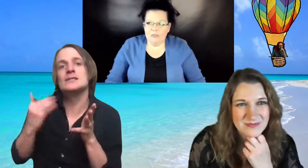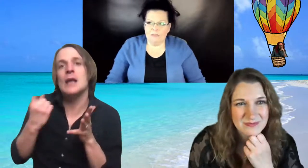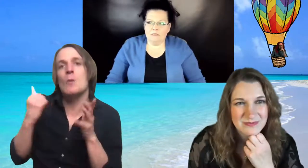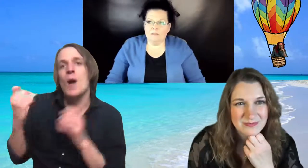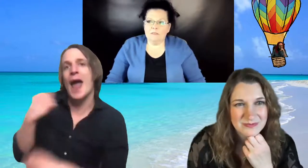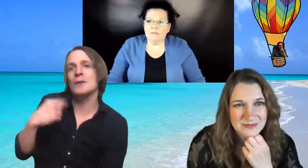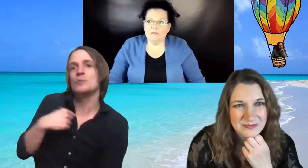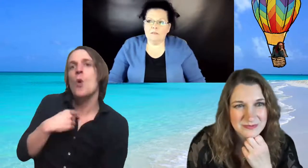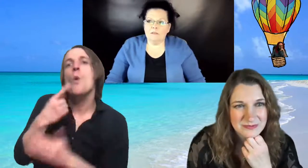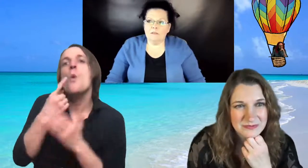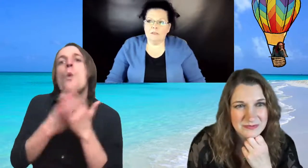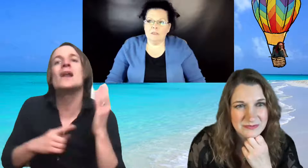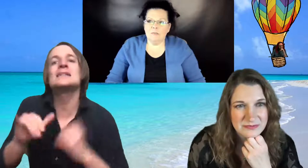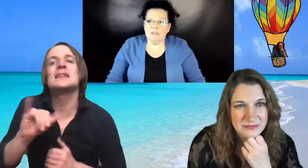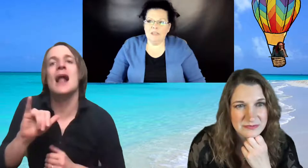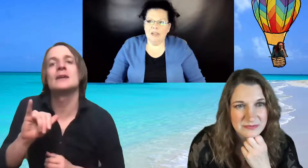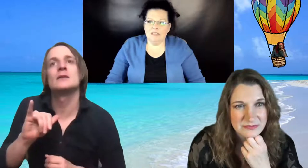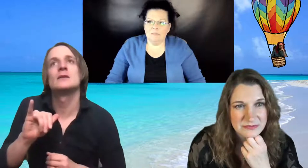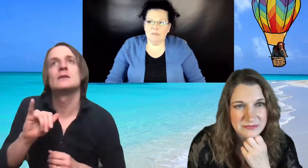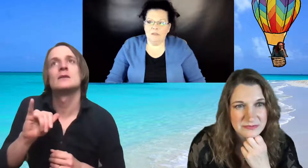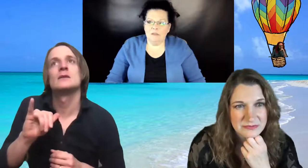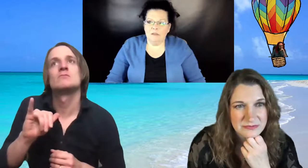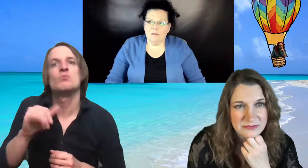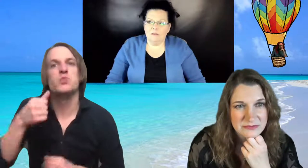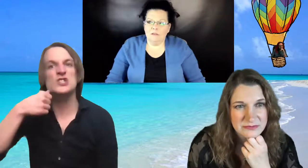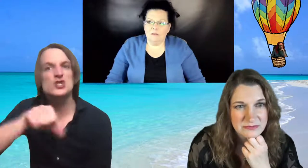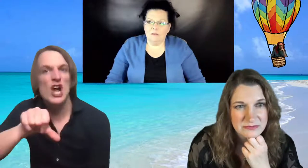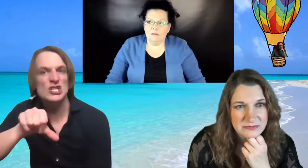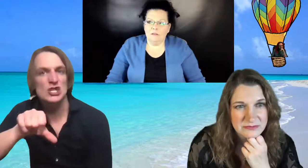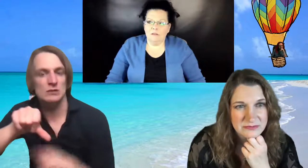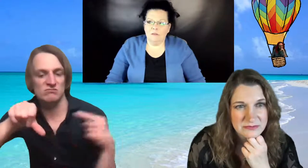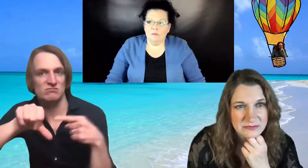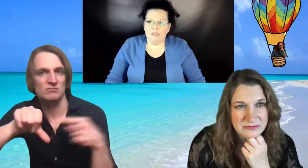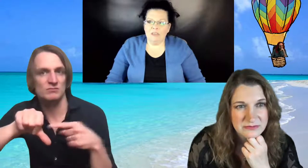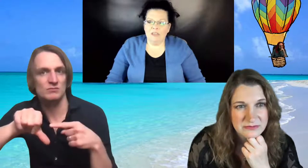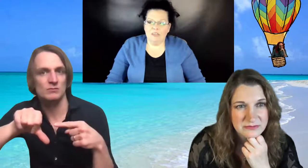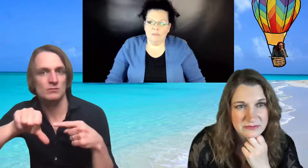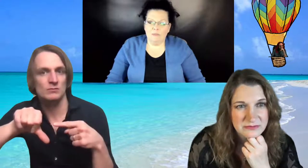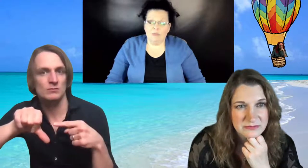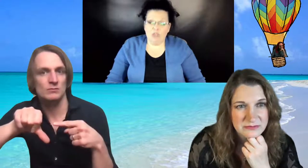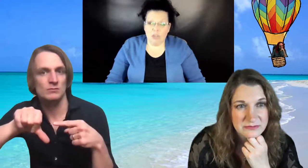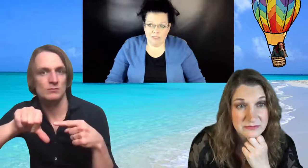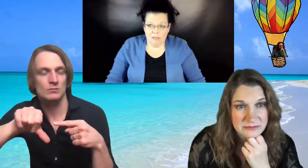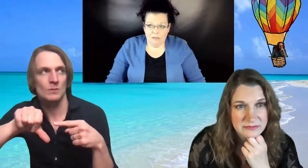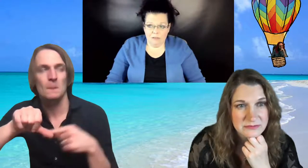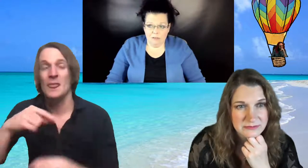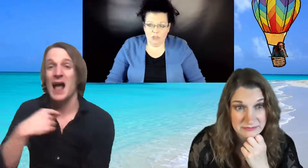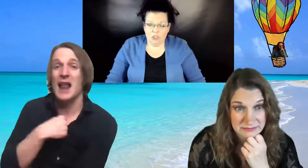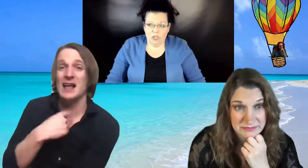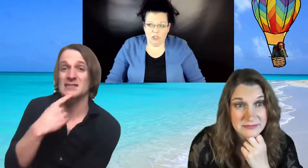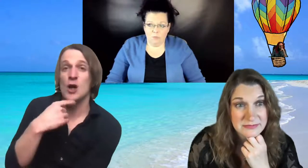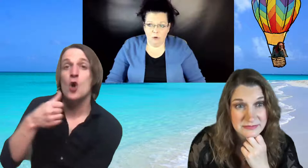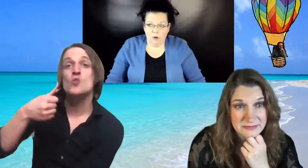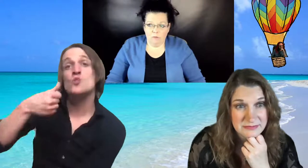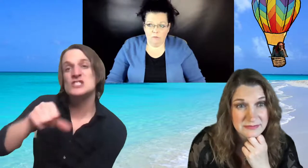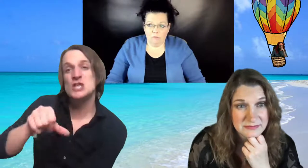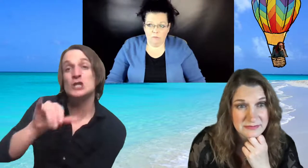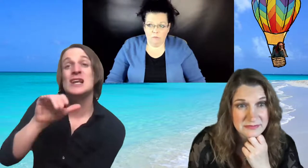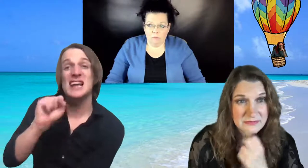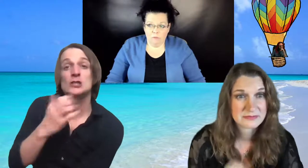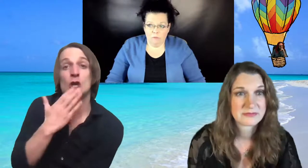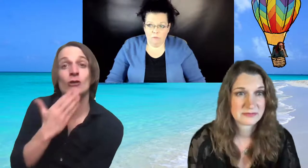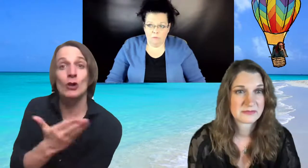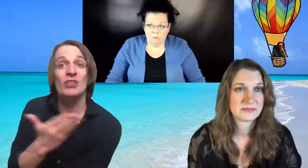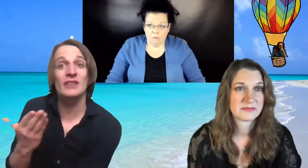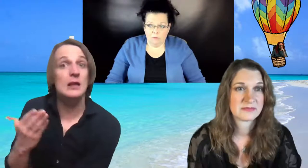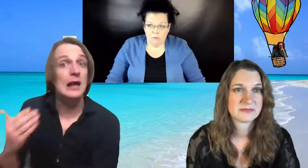also is, someone did ask me, what's it like to be rejected? The rejection part.